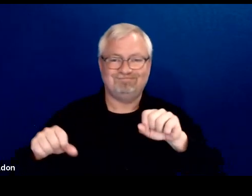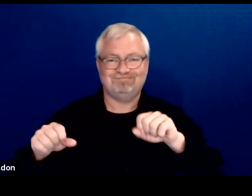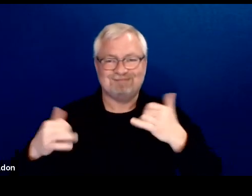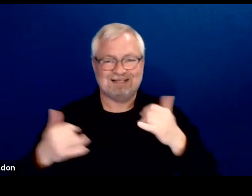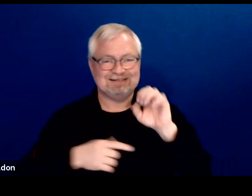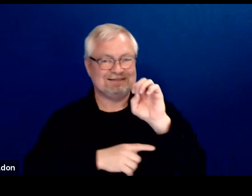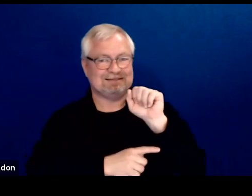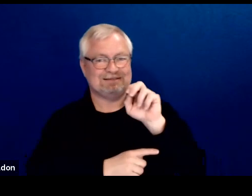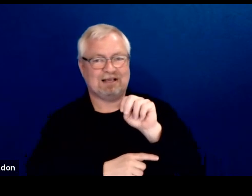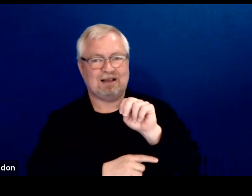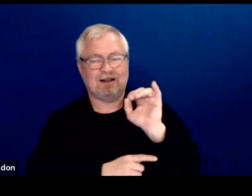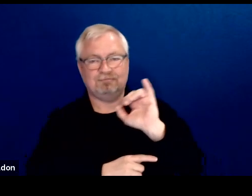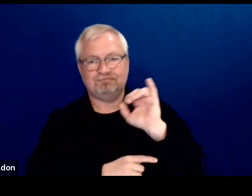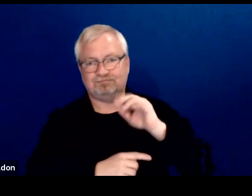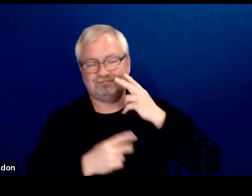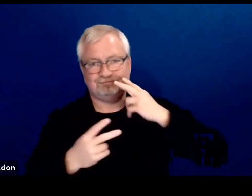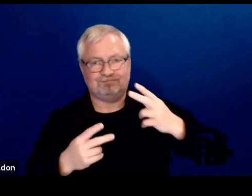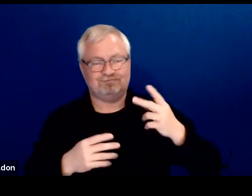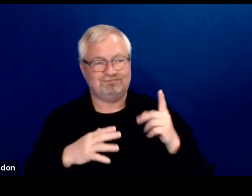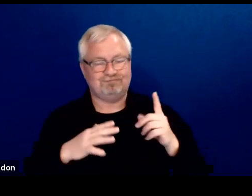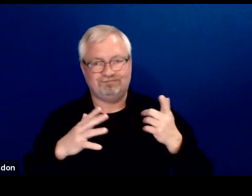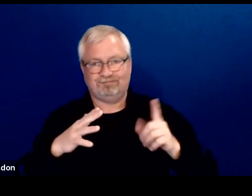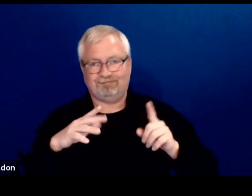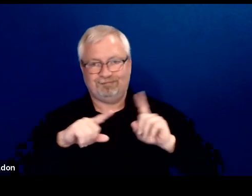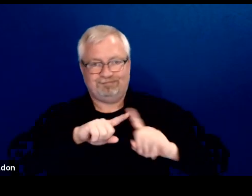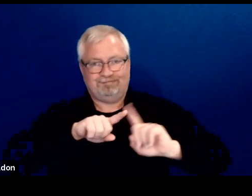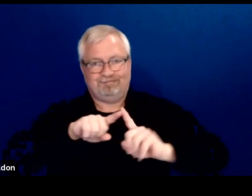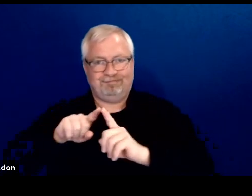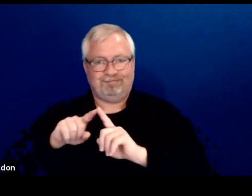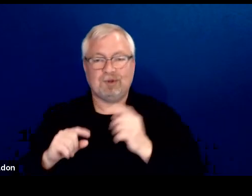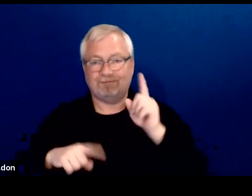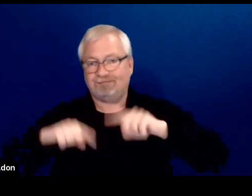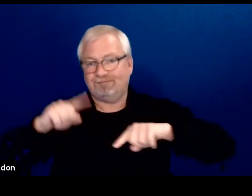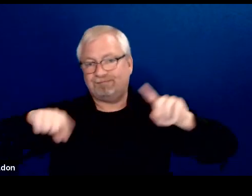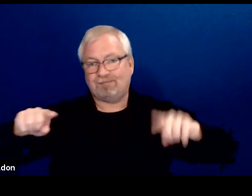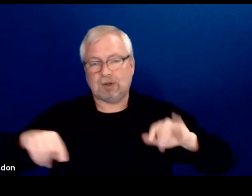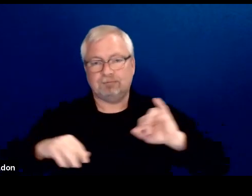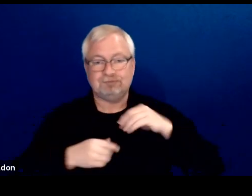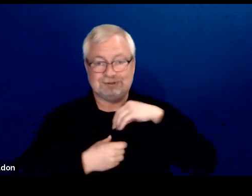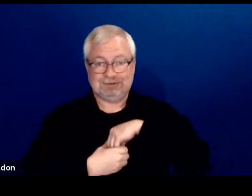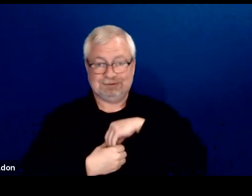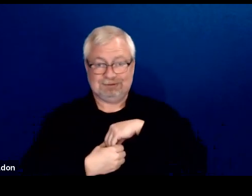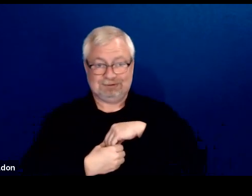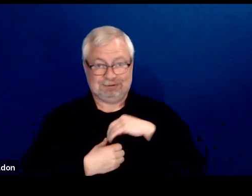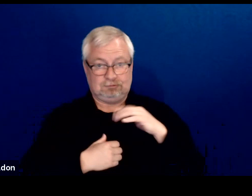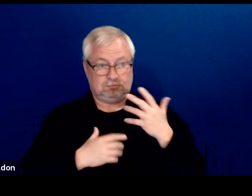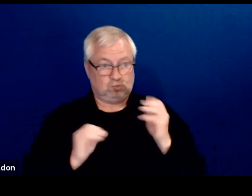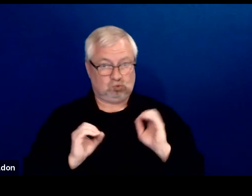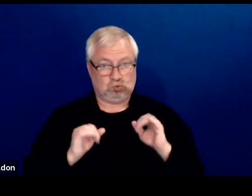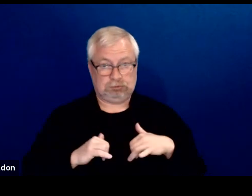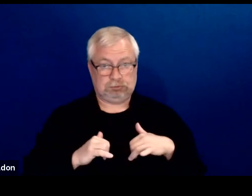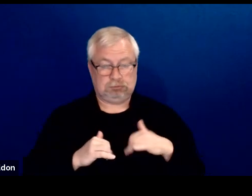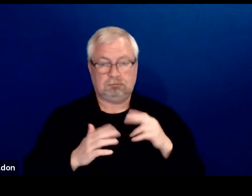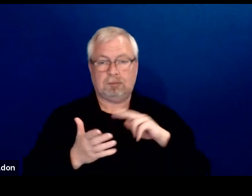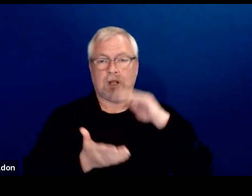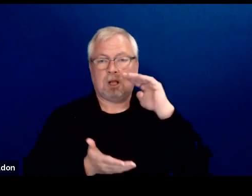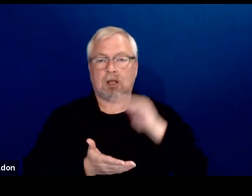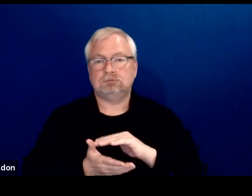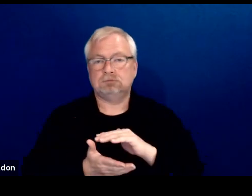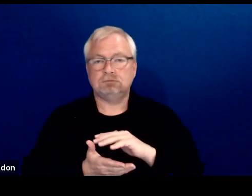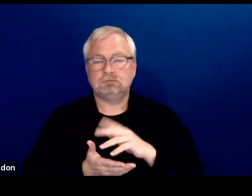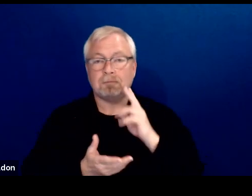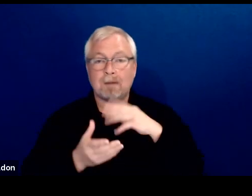confined indoors, that natural social distancing happens outdoors. The weather itself, to the